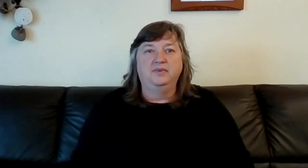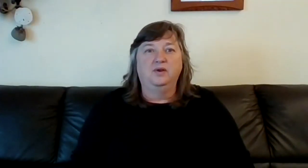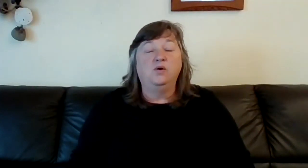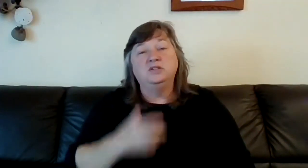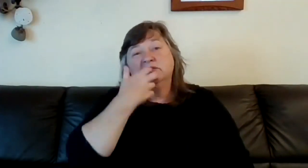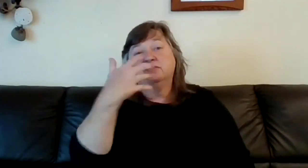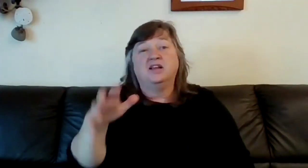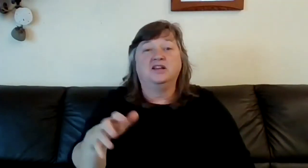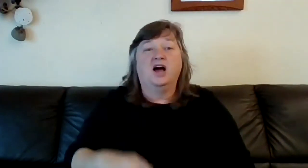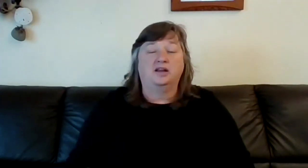Or it's just a little hot.